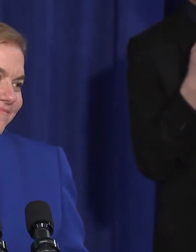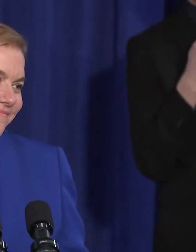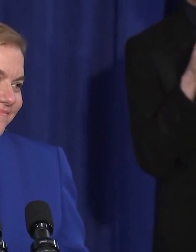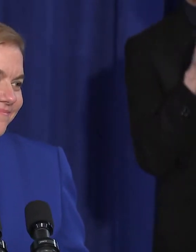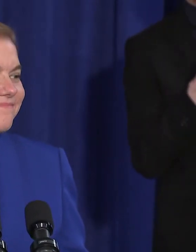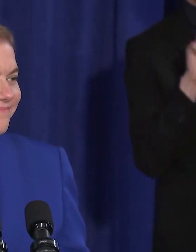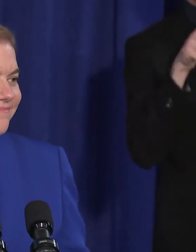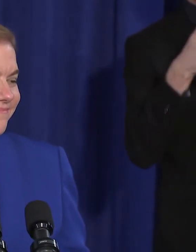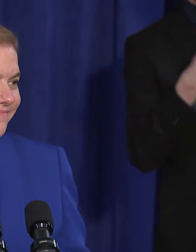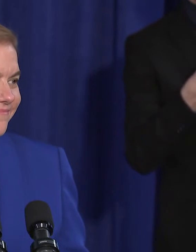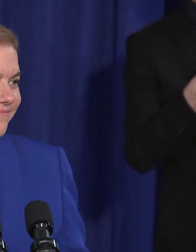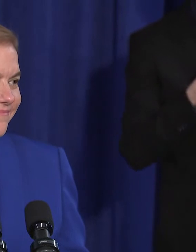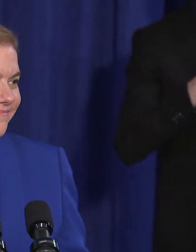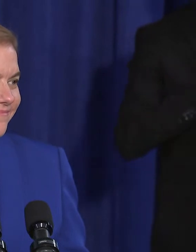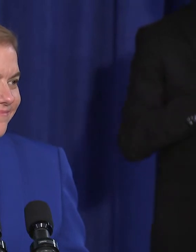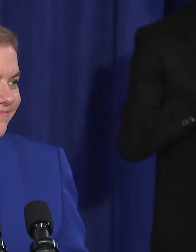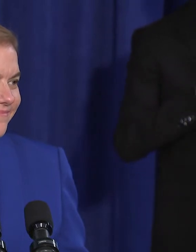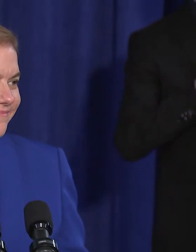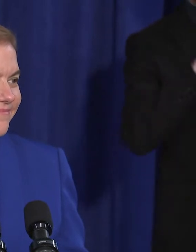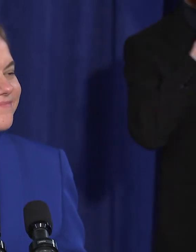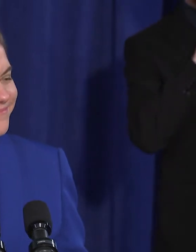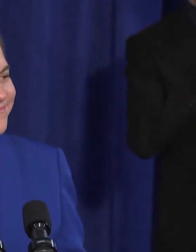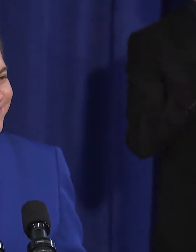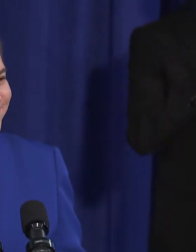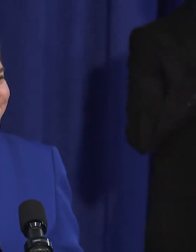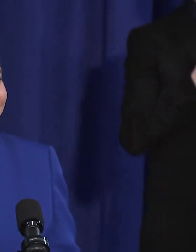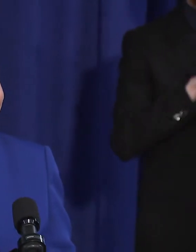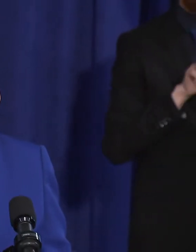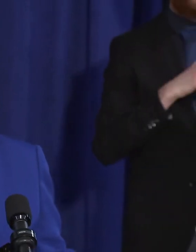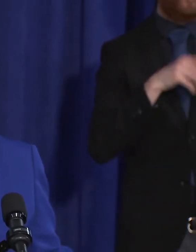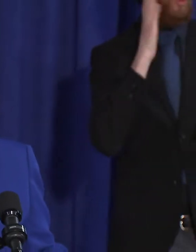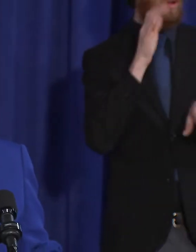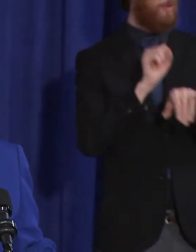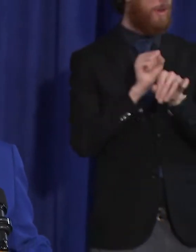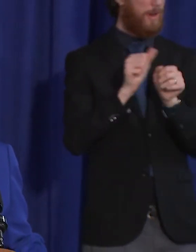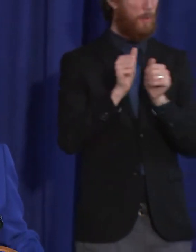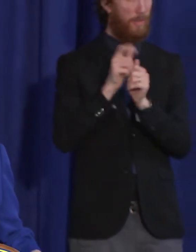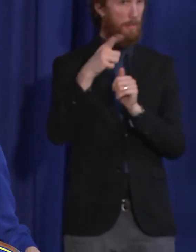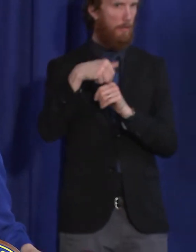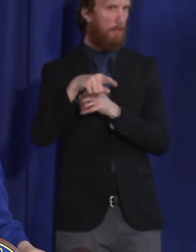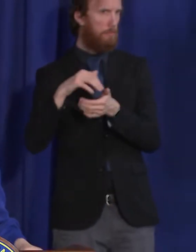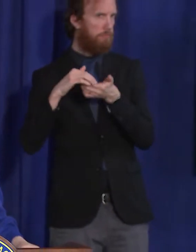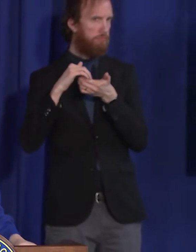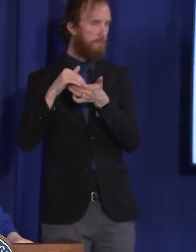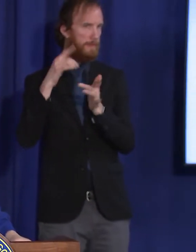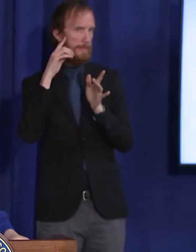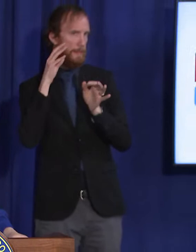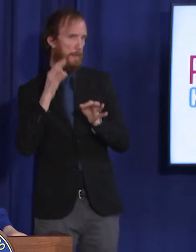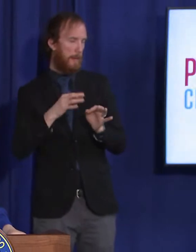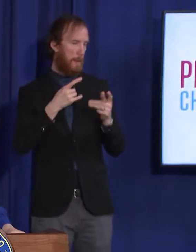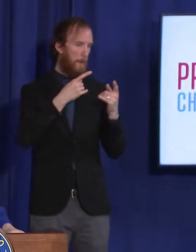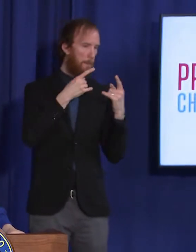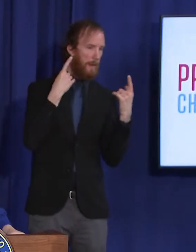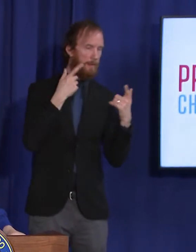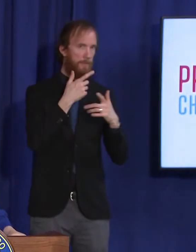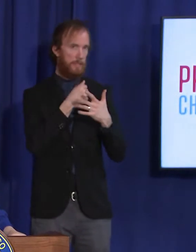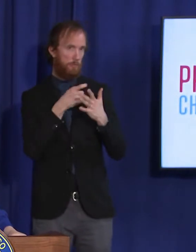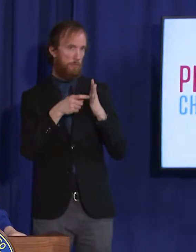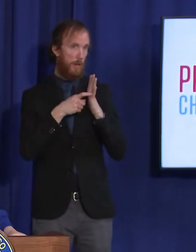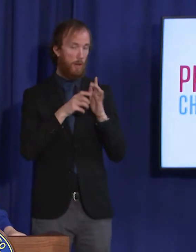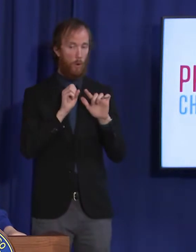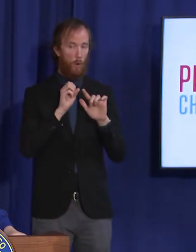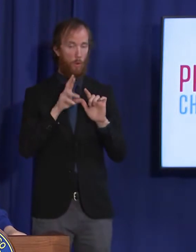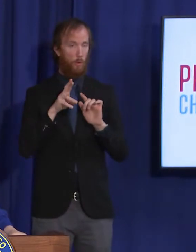no solid guidance. Are you going to be working with them on whether or not masks or vaccines will be required, or is that a decision that comes down to them now